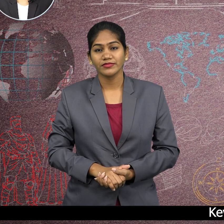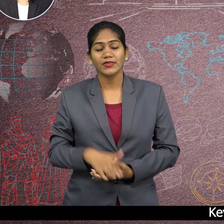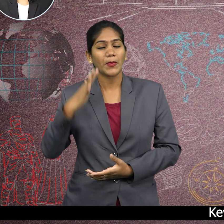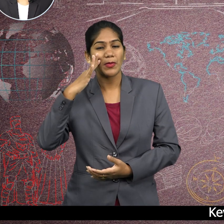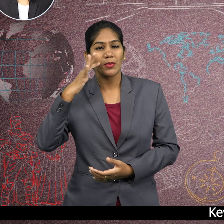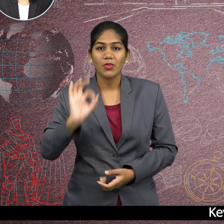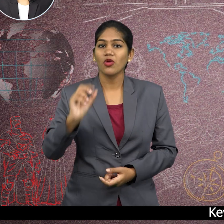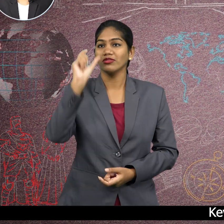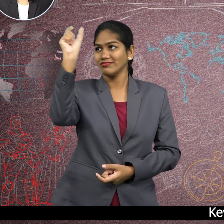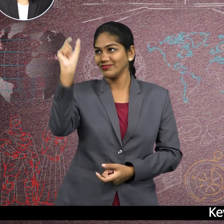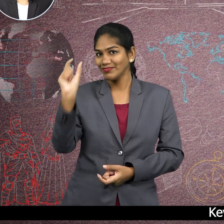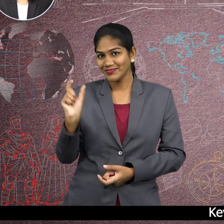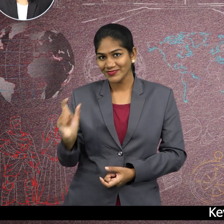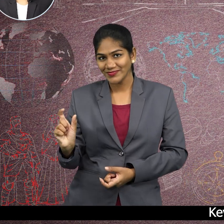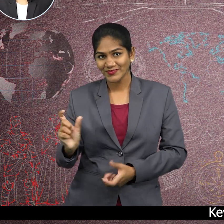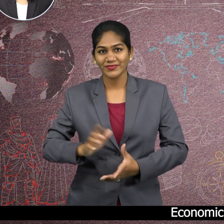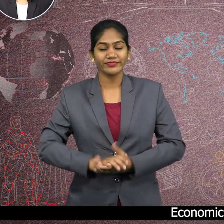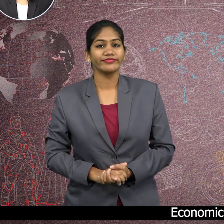Keywords: